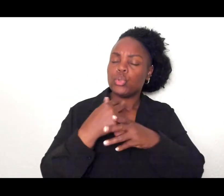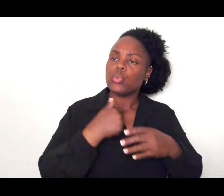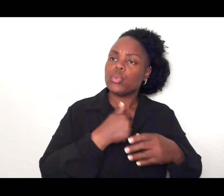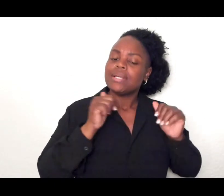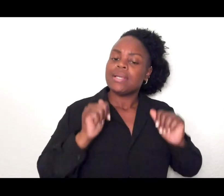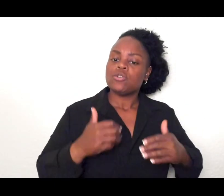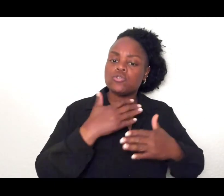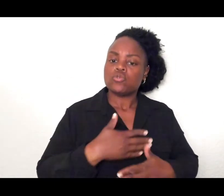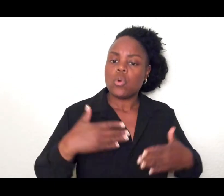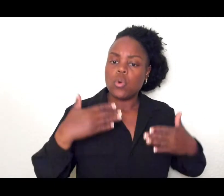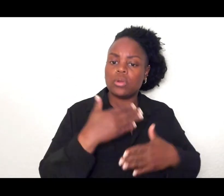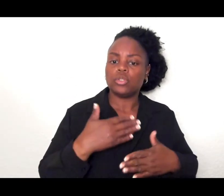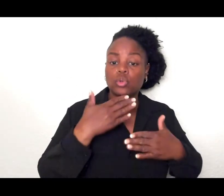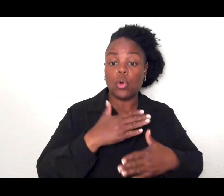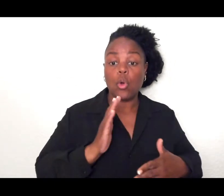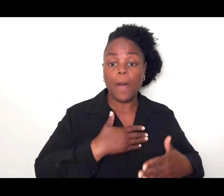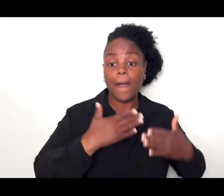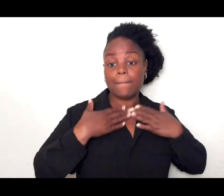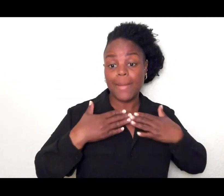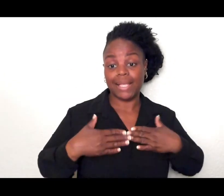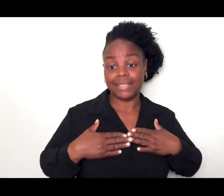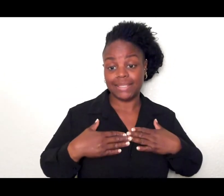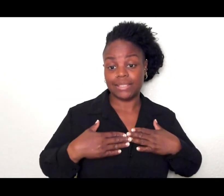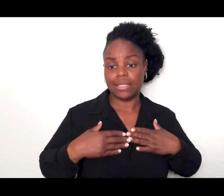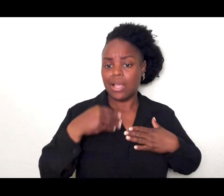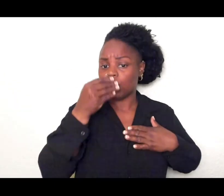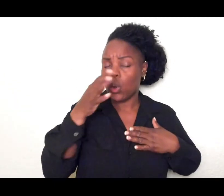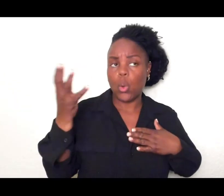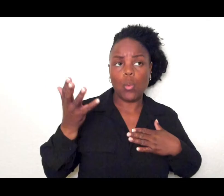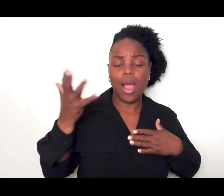in the midst of collapse?